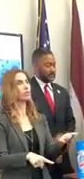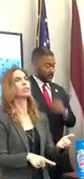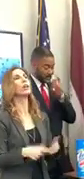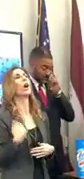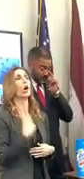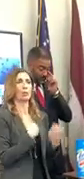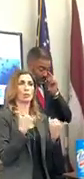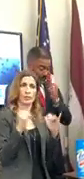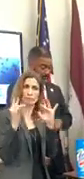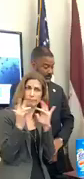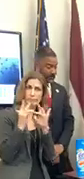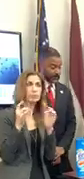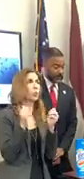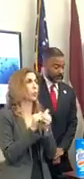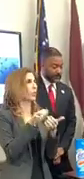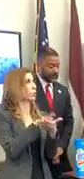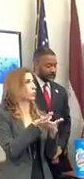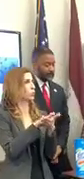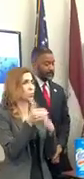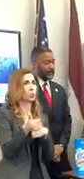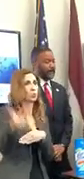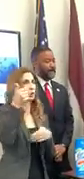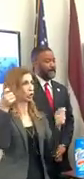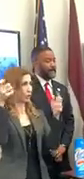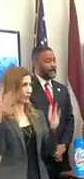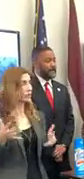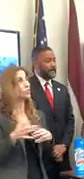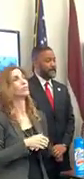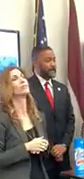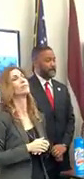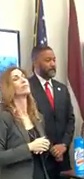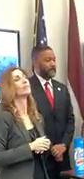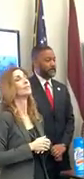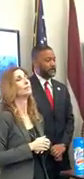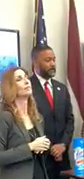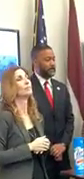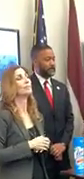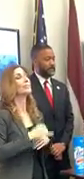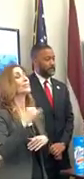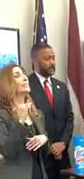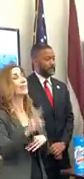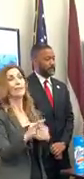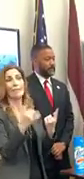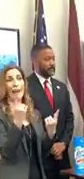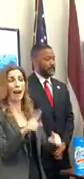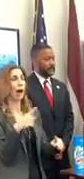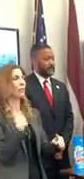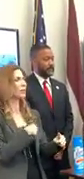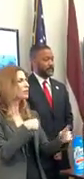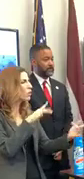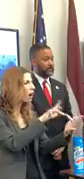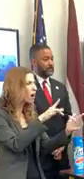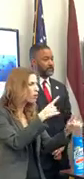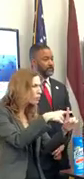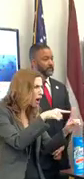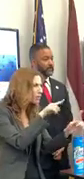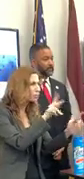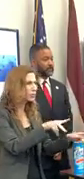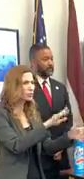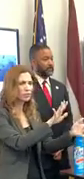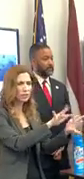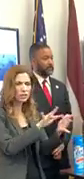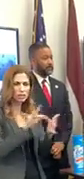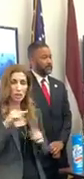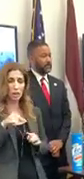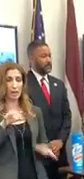regular contact with our school superintendents. Should our contact tracing take us to a school district where